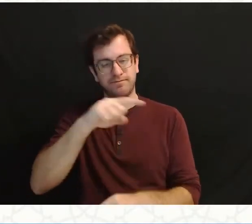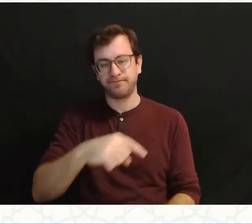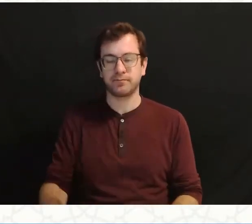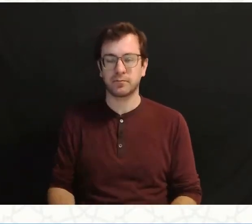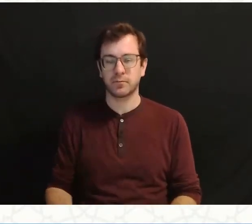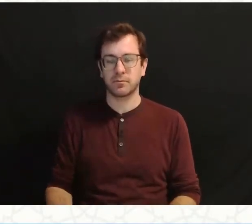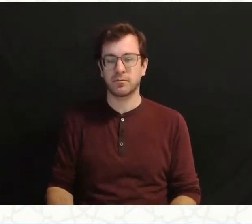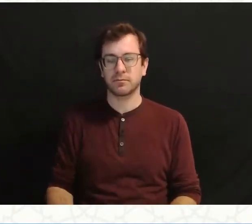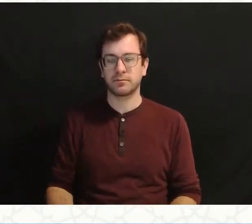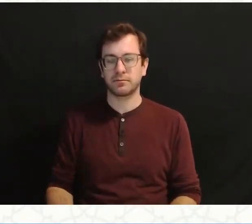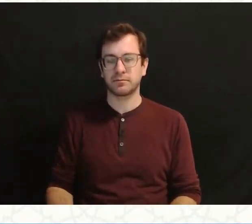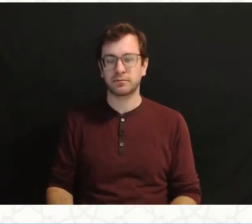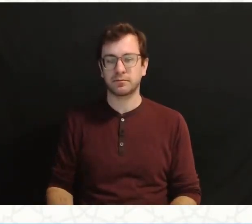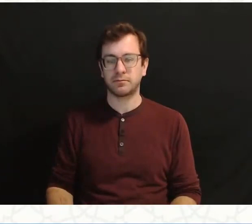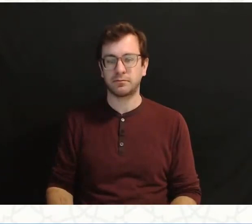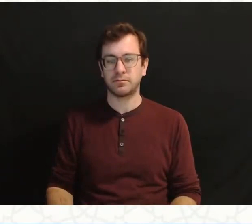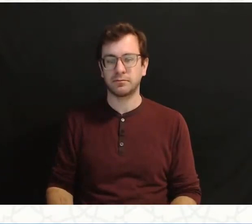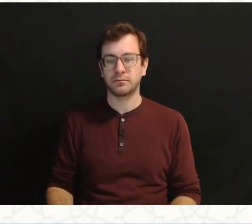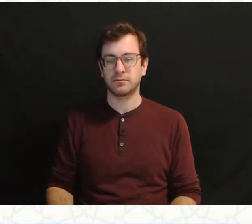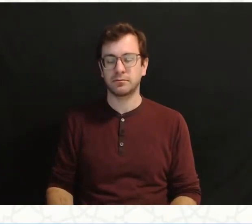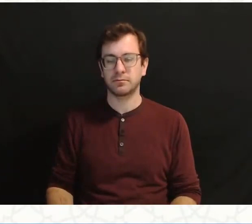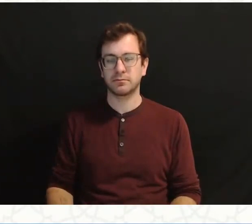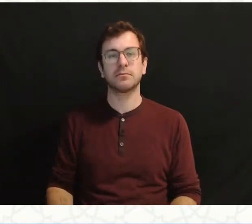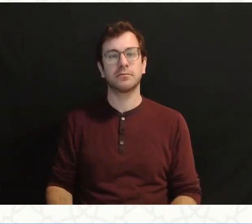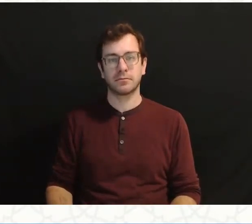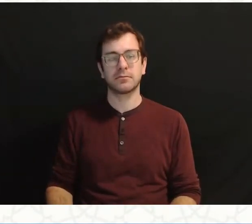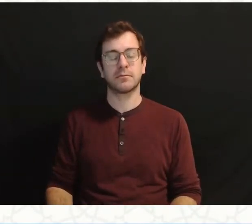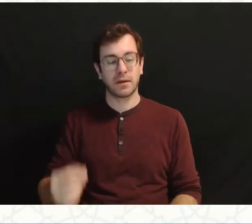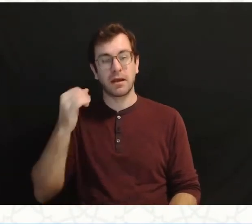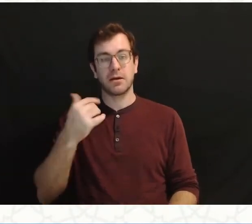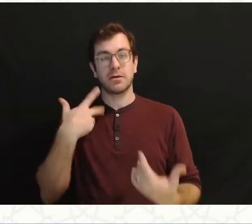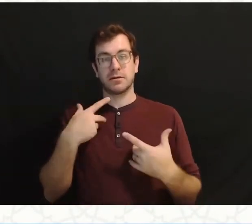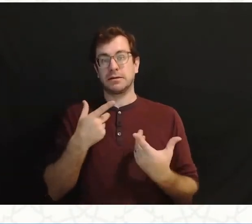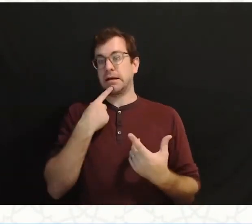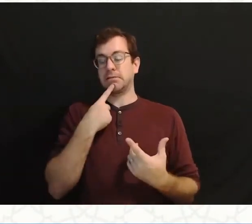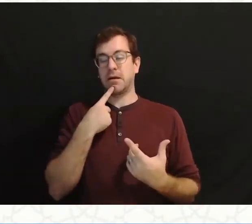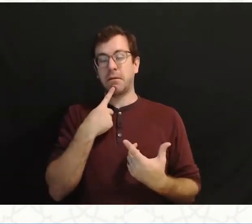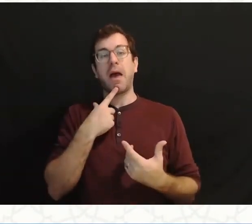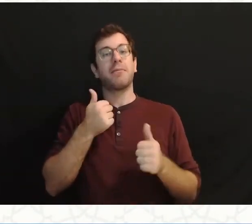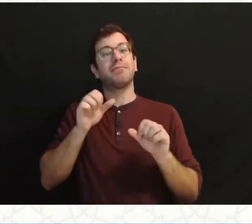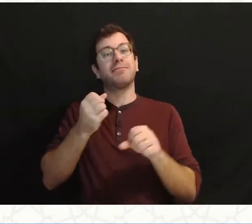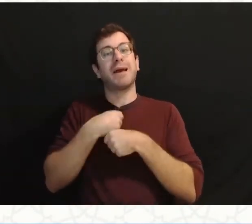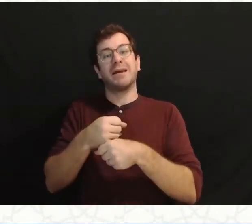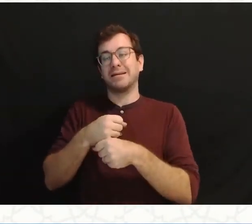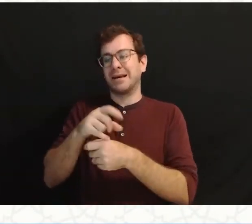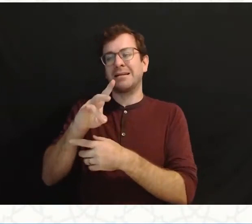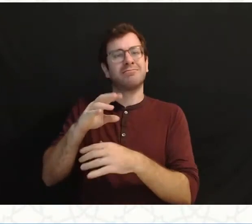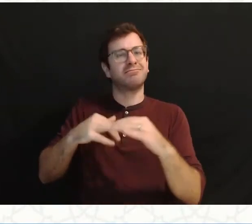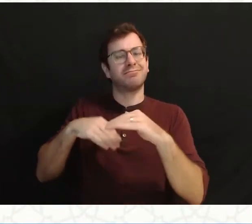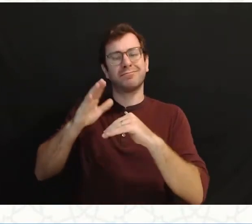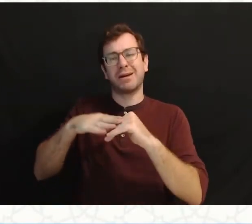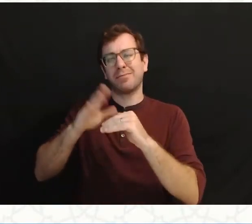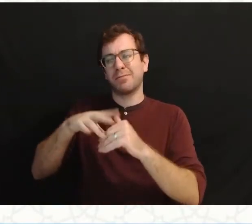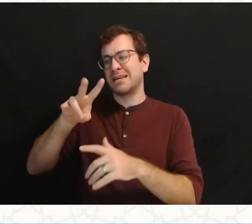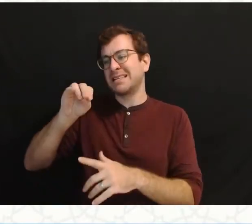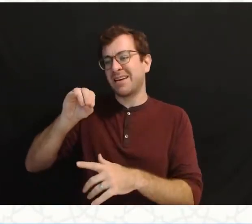least 70 excuses for your brother. And if you cannot come up with 70, then tell yourself, there's an excuse that